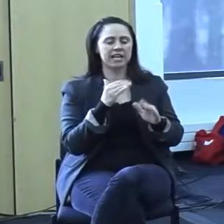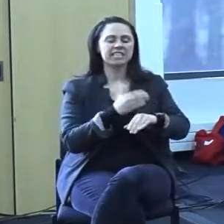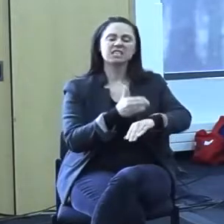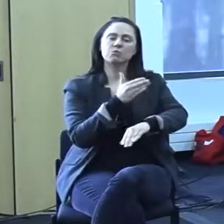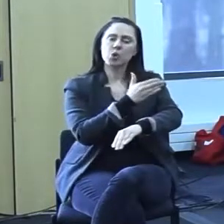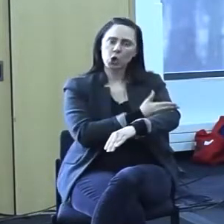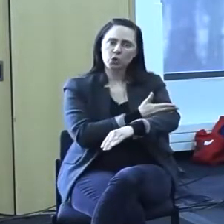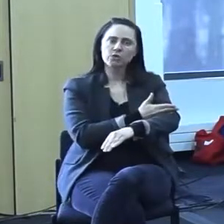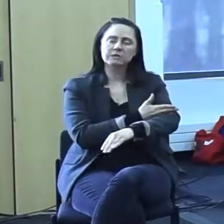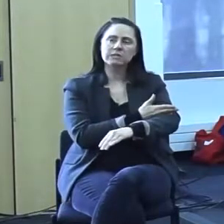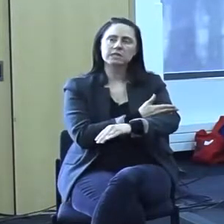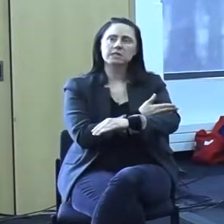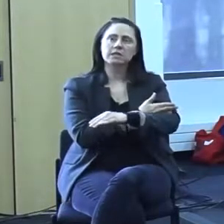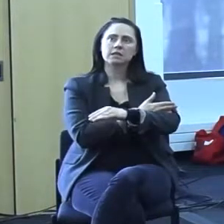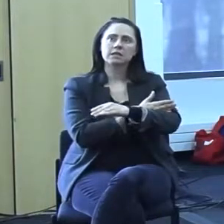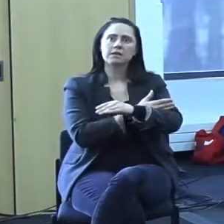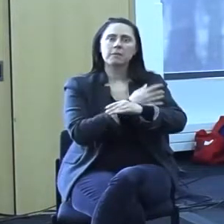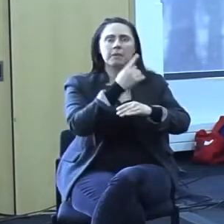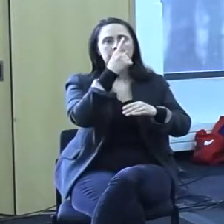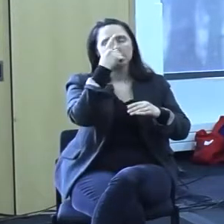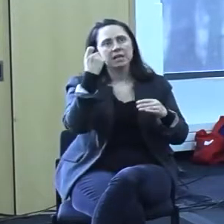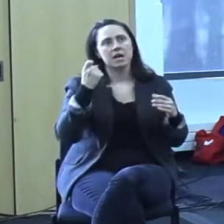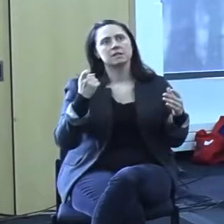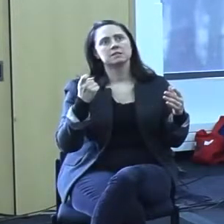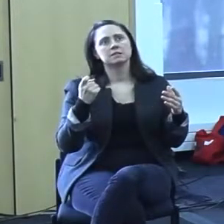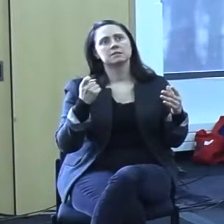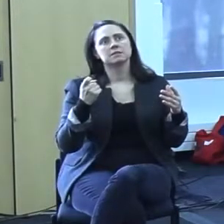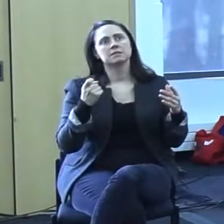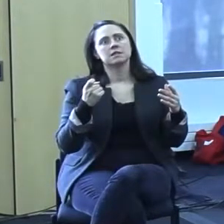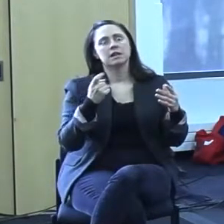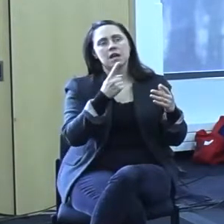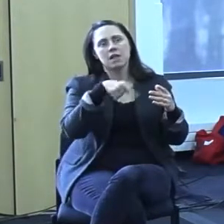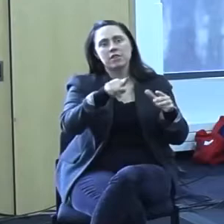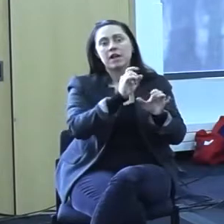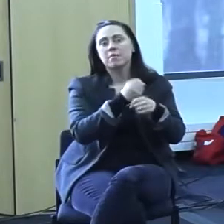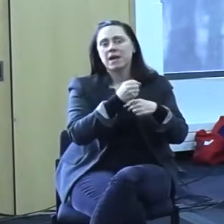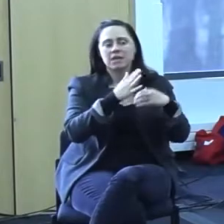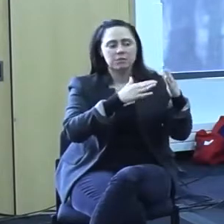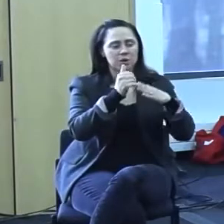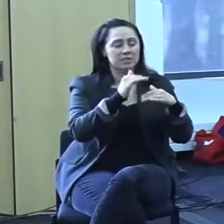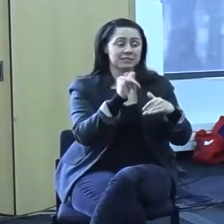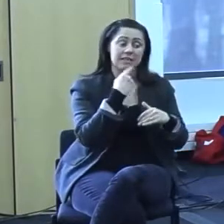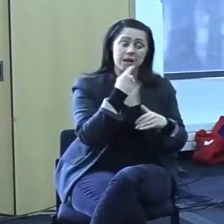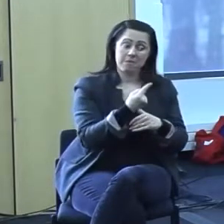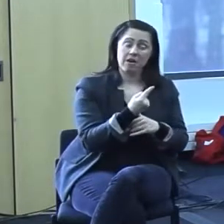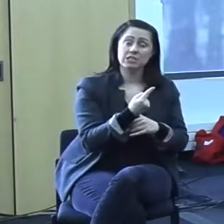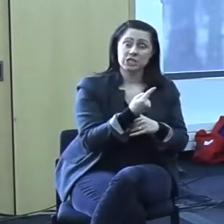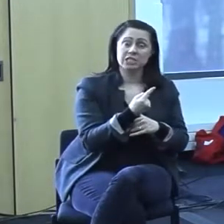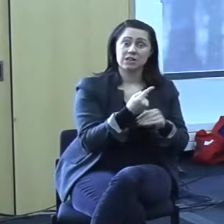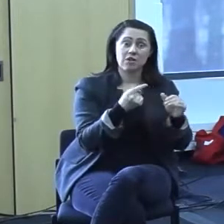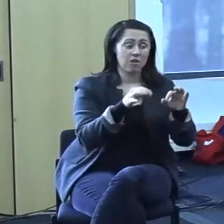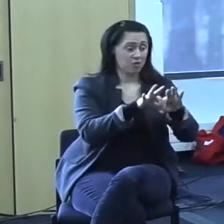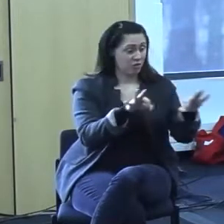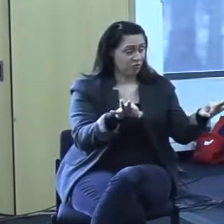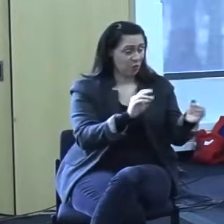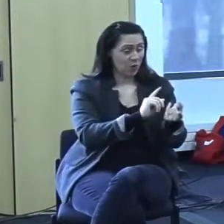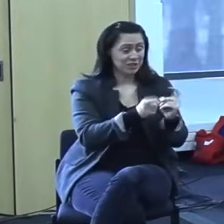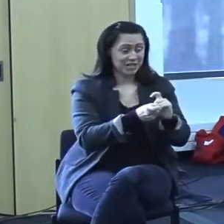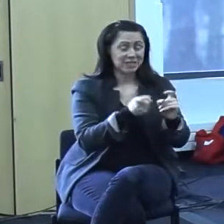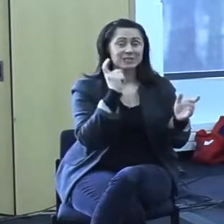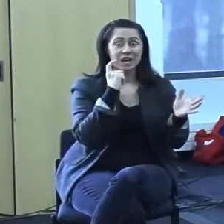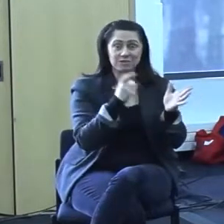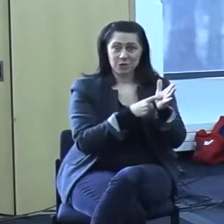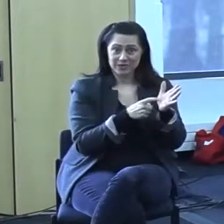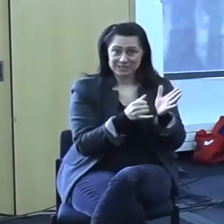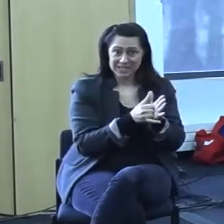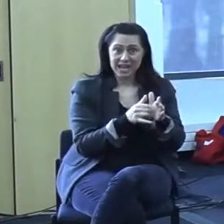improved um, in the way that they do make buildings. Like I mentioned, the floor changes. I've noticed